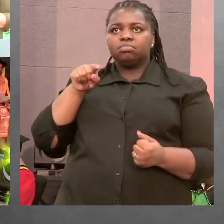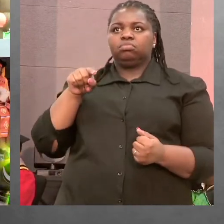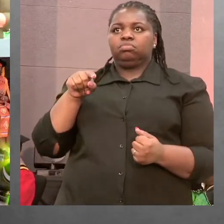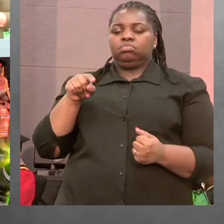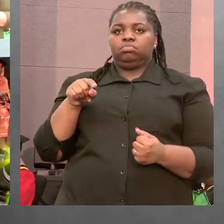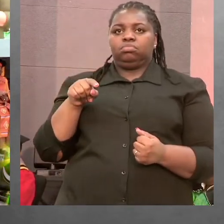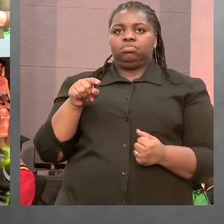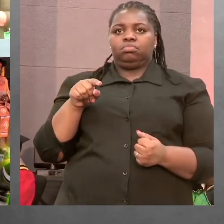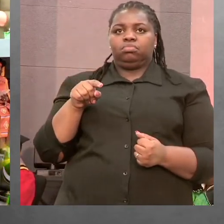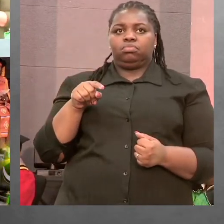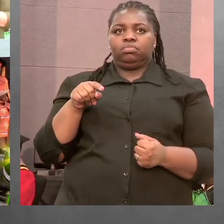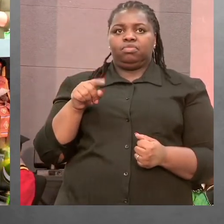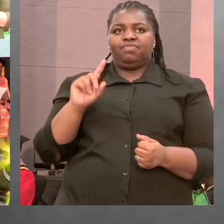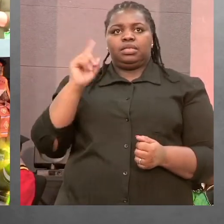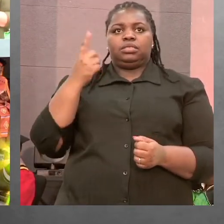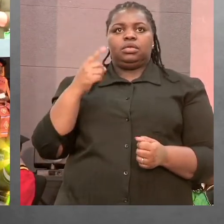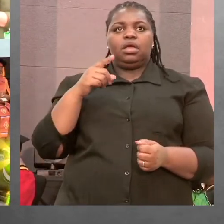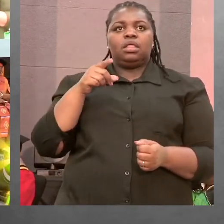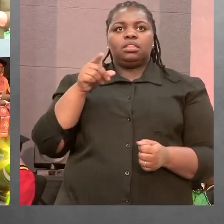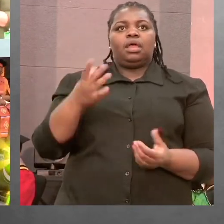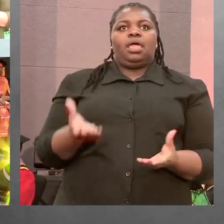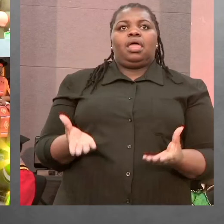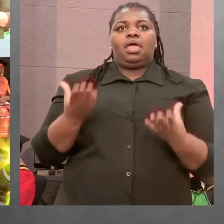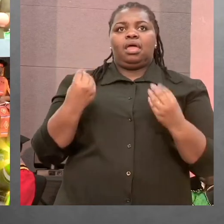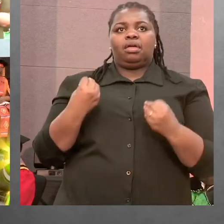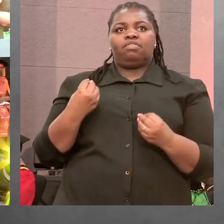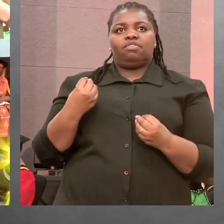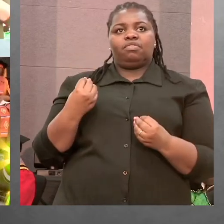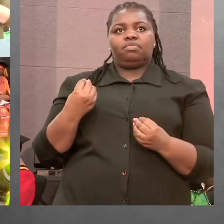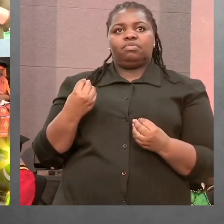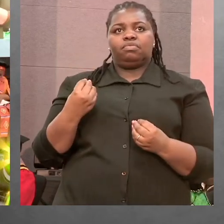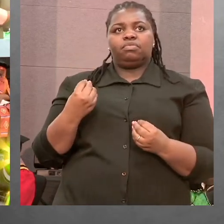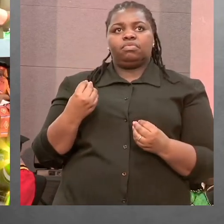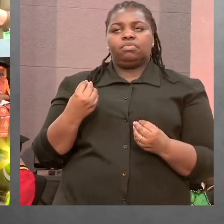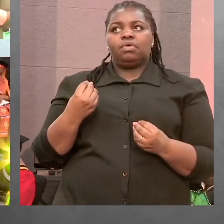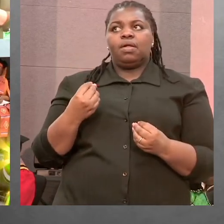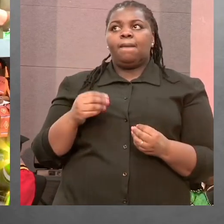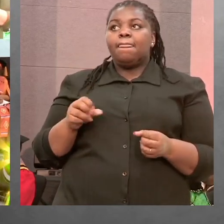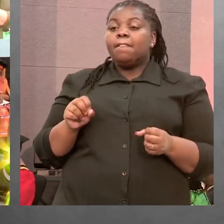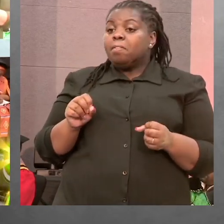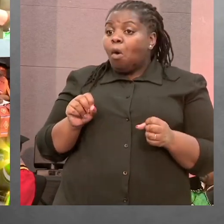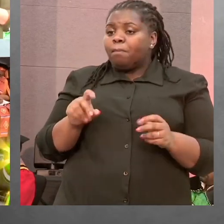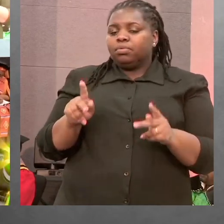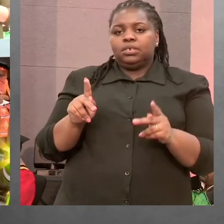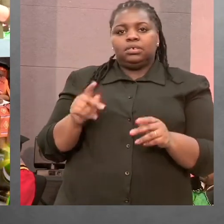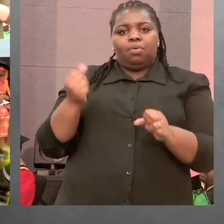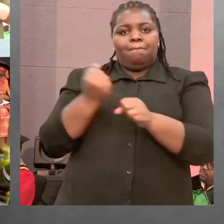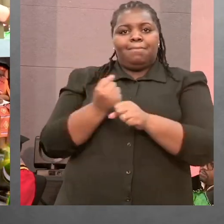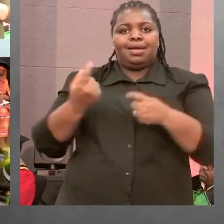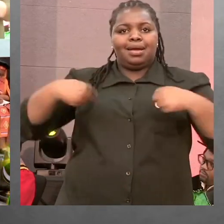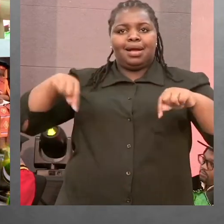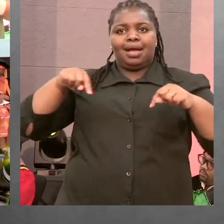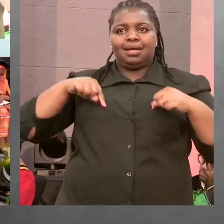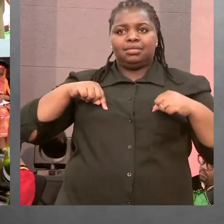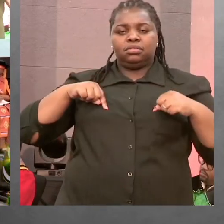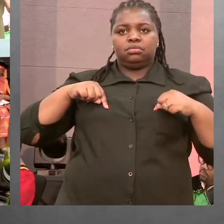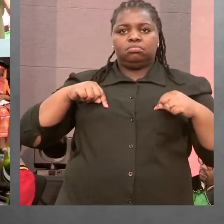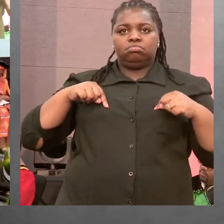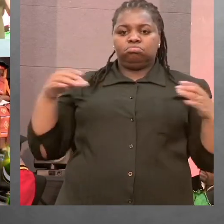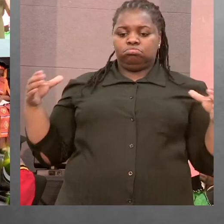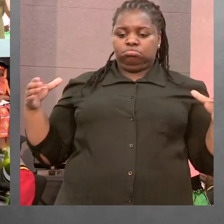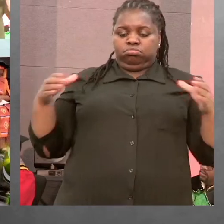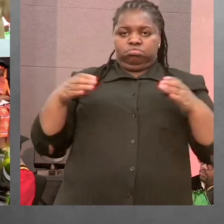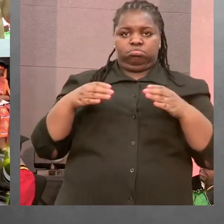structural, that has got a potential to make us close shop